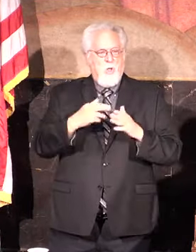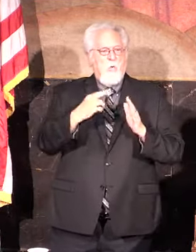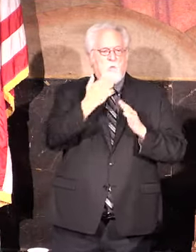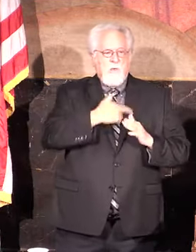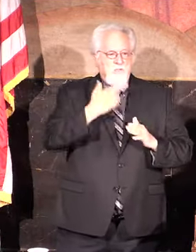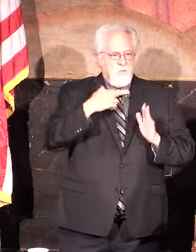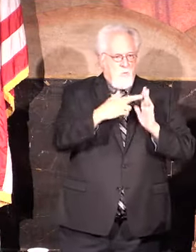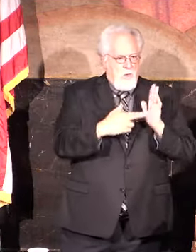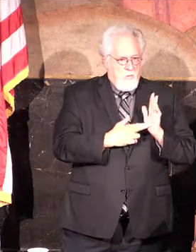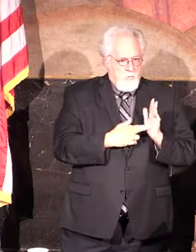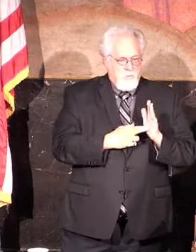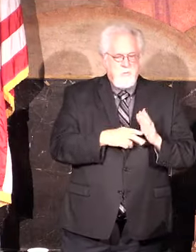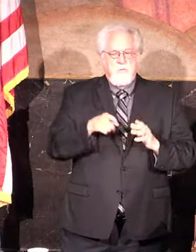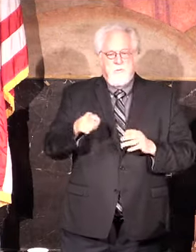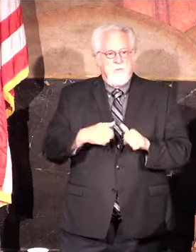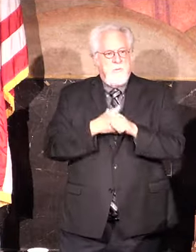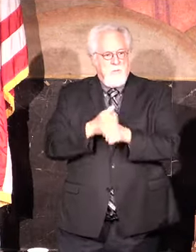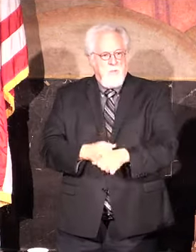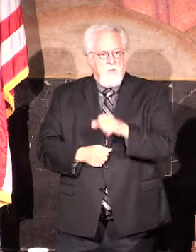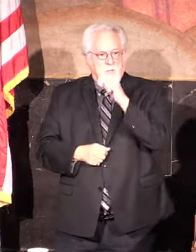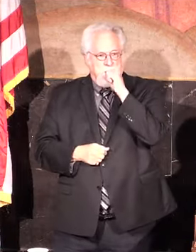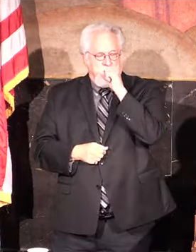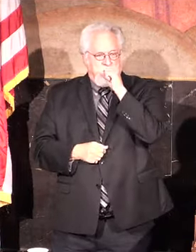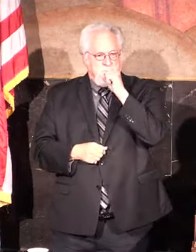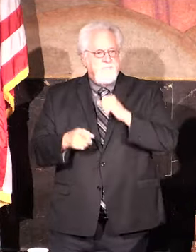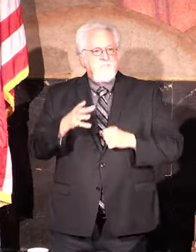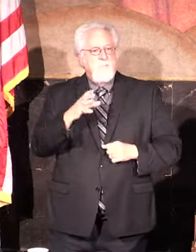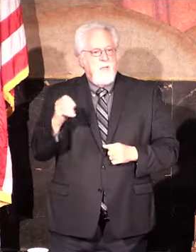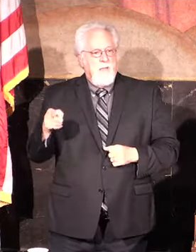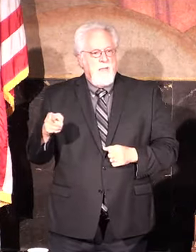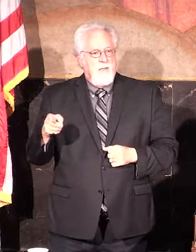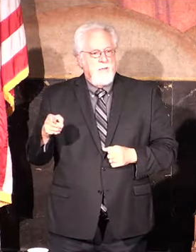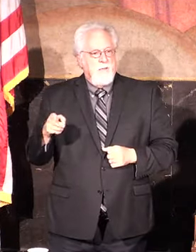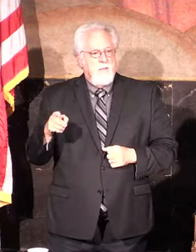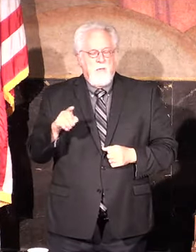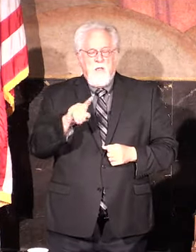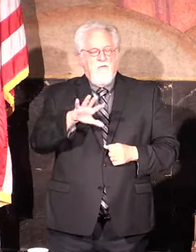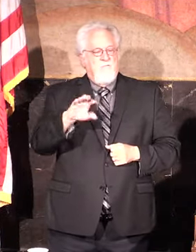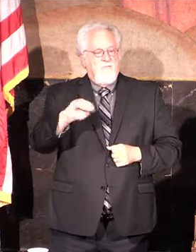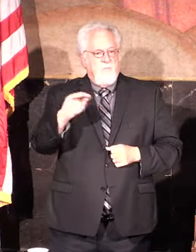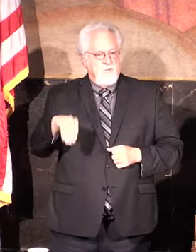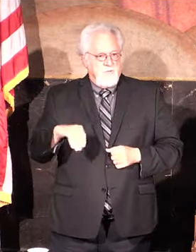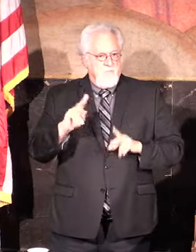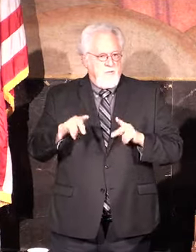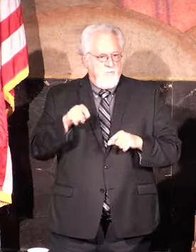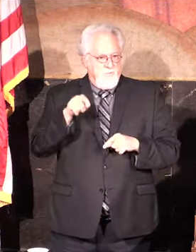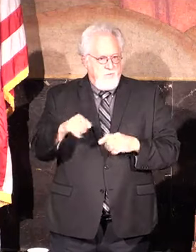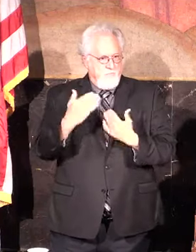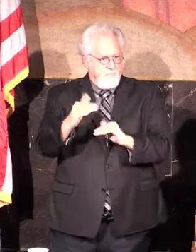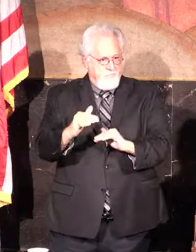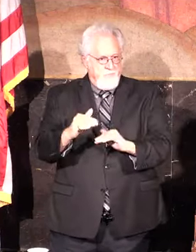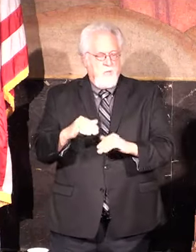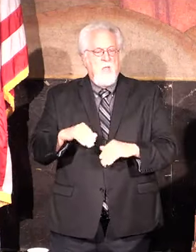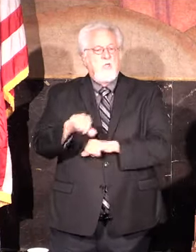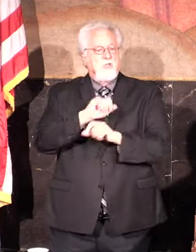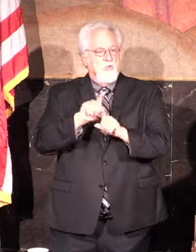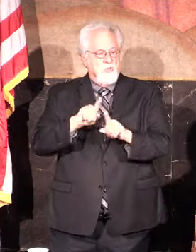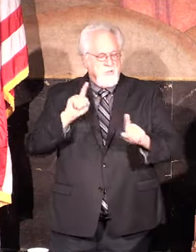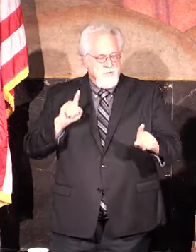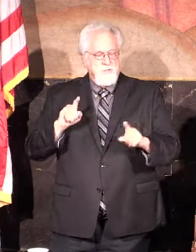that apply to restaurants today will apply to them in terms of the 50% occupancy, the limit, the need to social